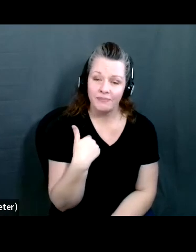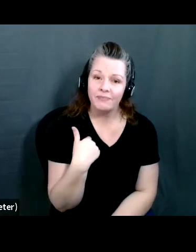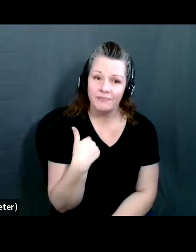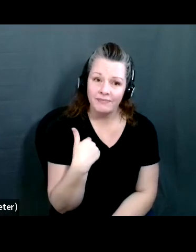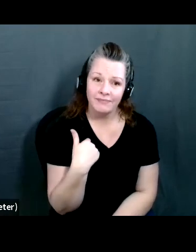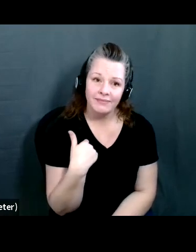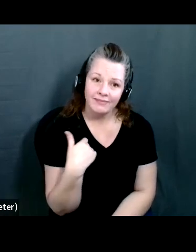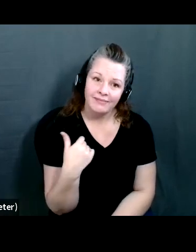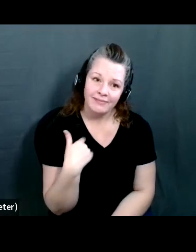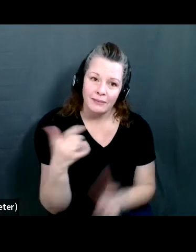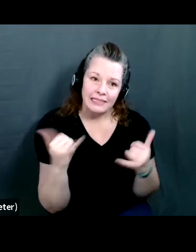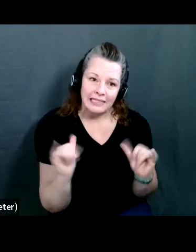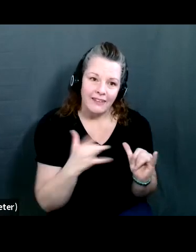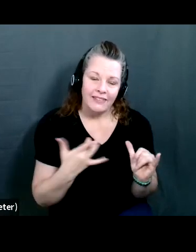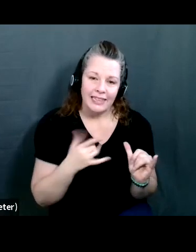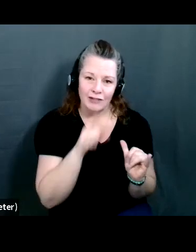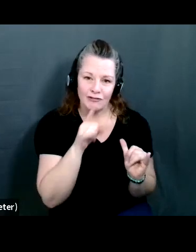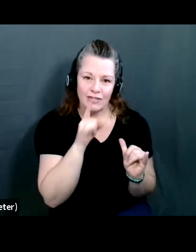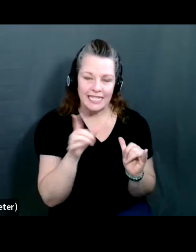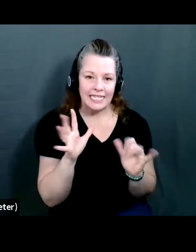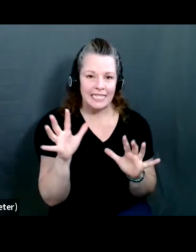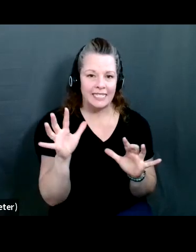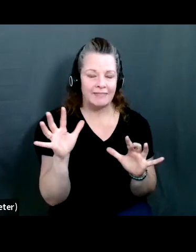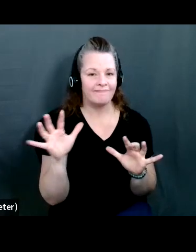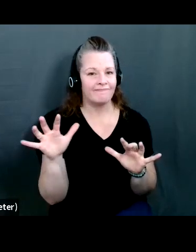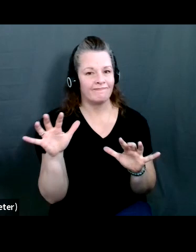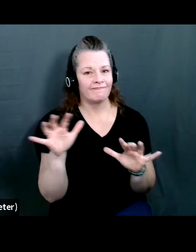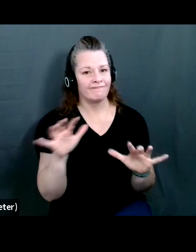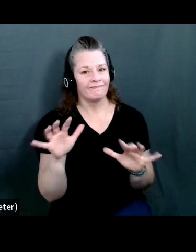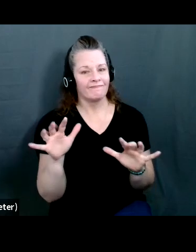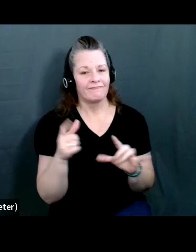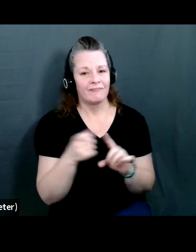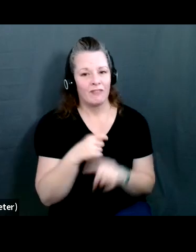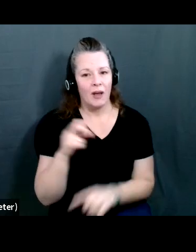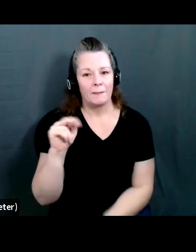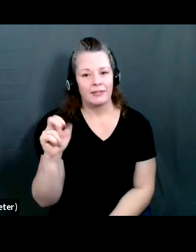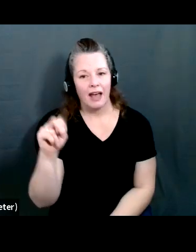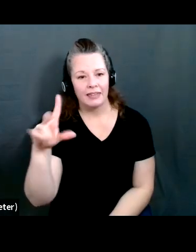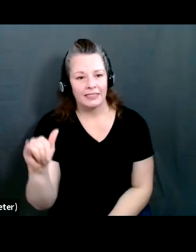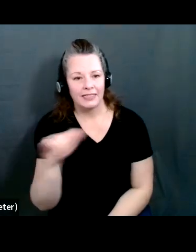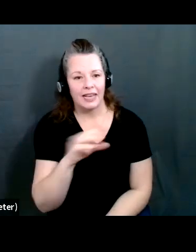I'm still feeling really rocked by Nandi's and Mitchell's poems. So apologies,